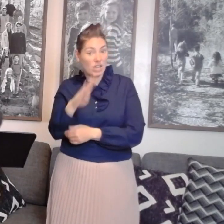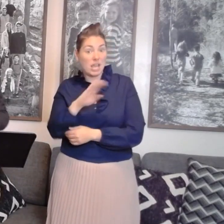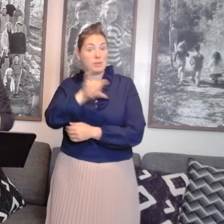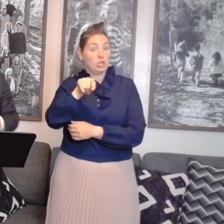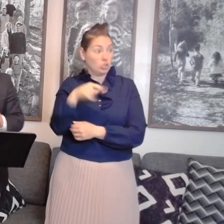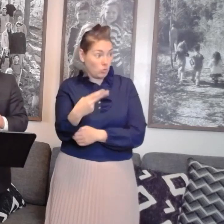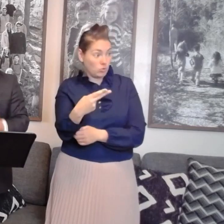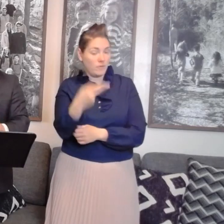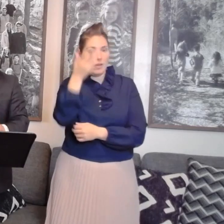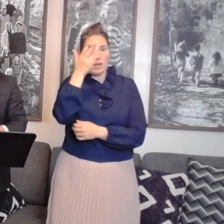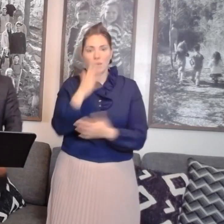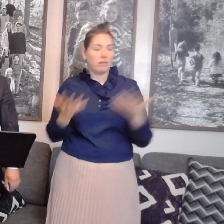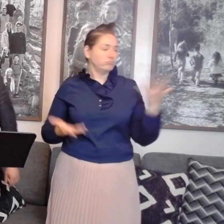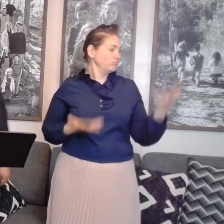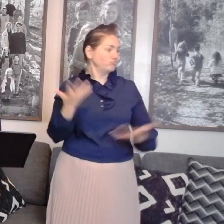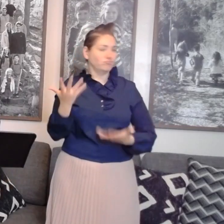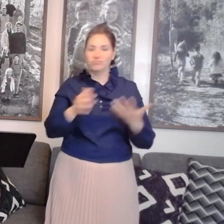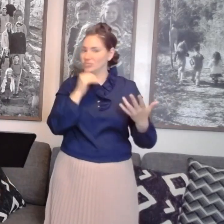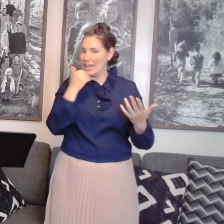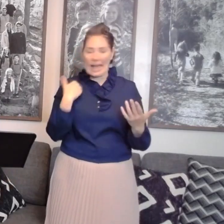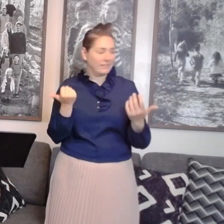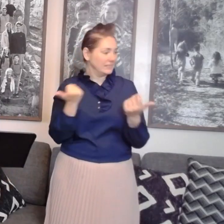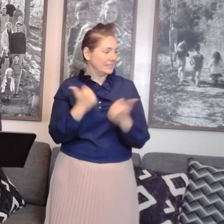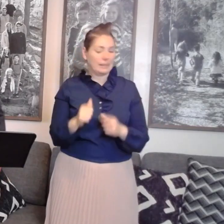God had no dwelling place.